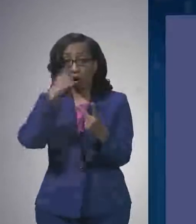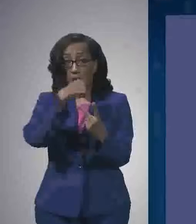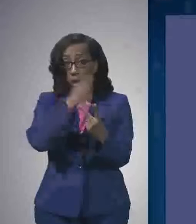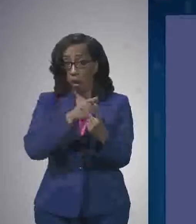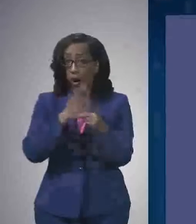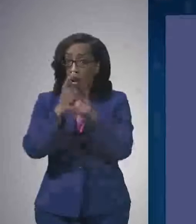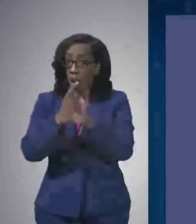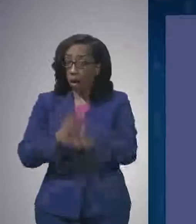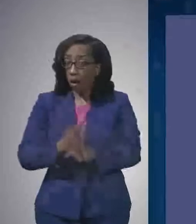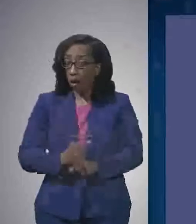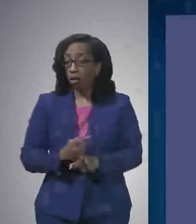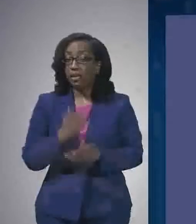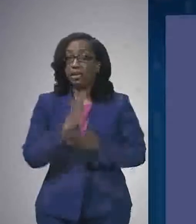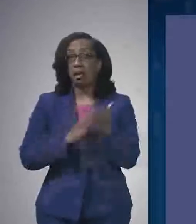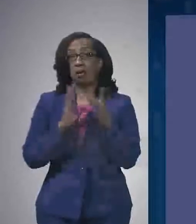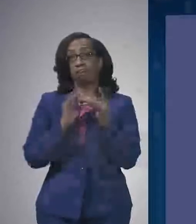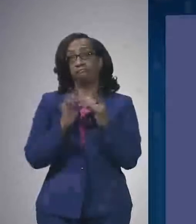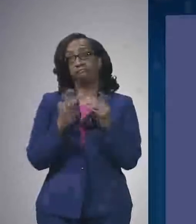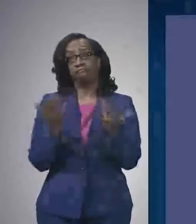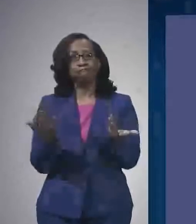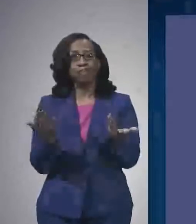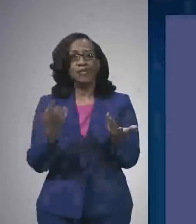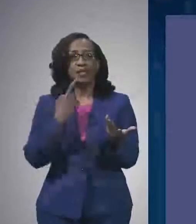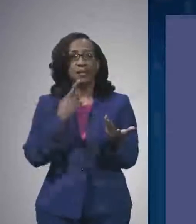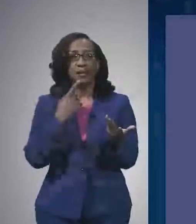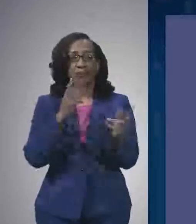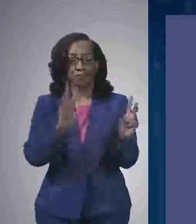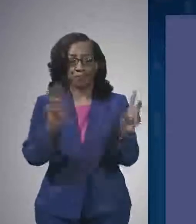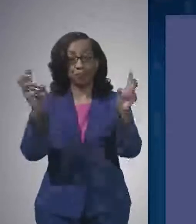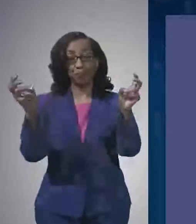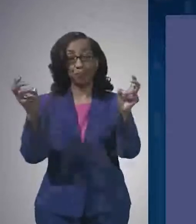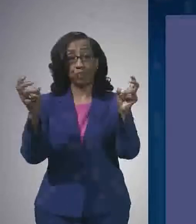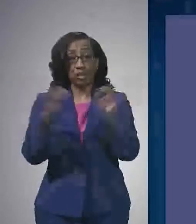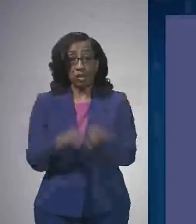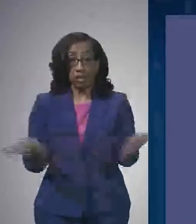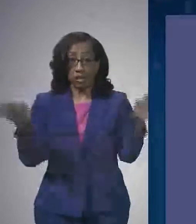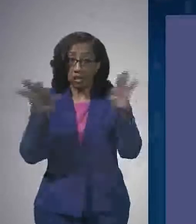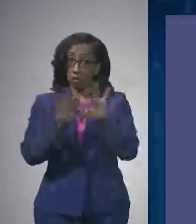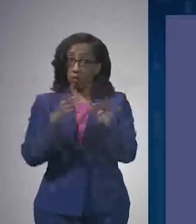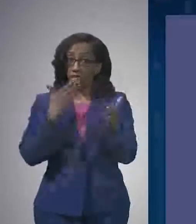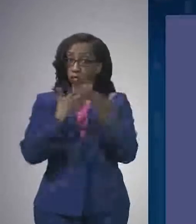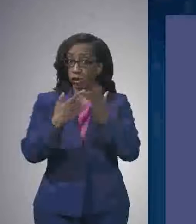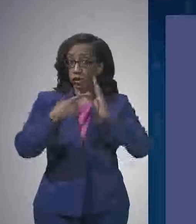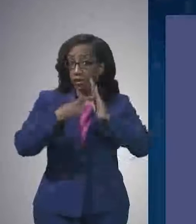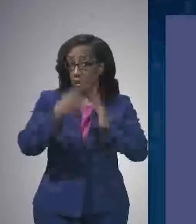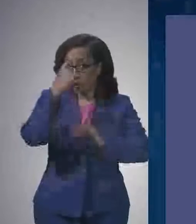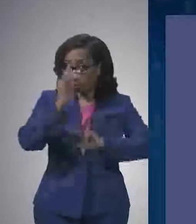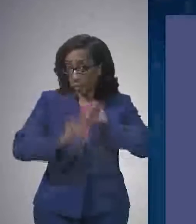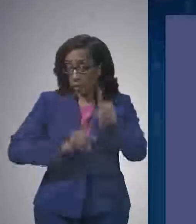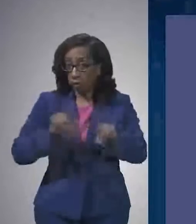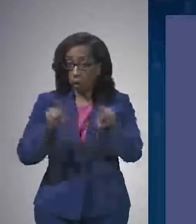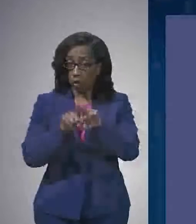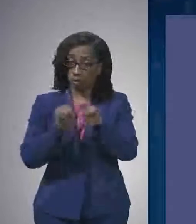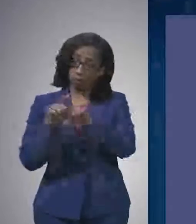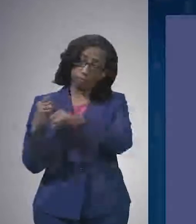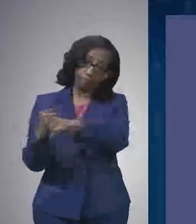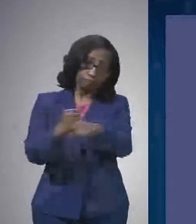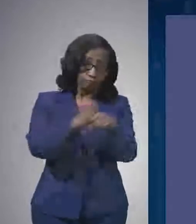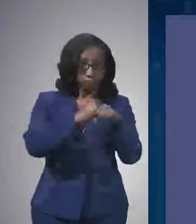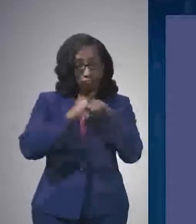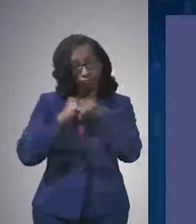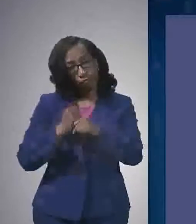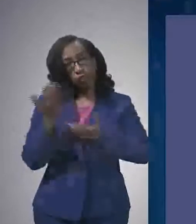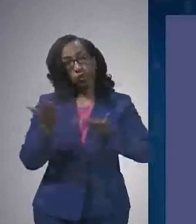the comments included comments like this one: it is important we set an example for the public and protect ourselves while serving